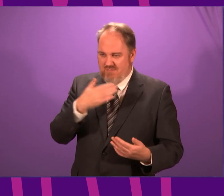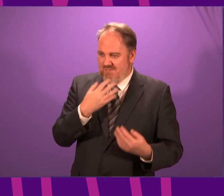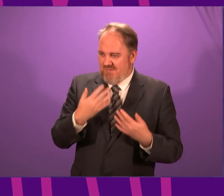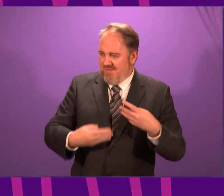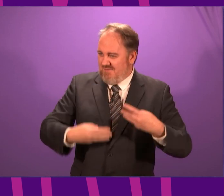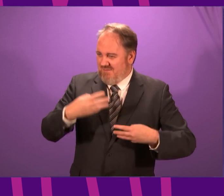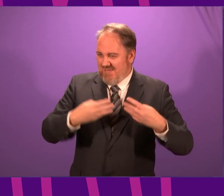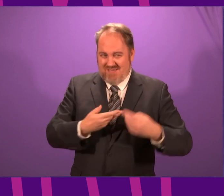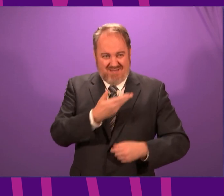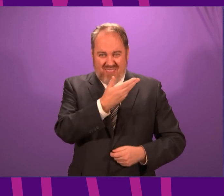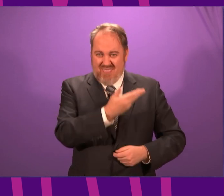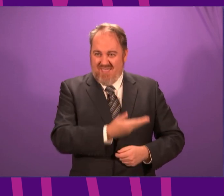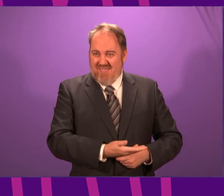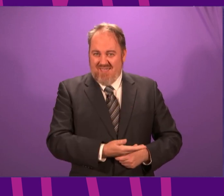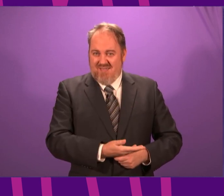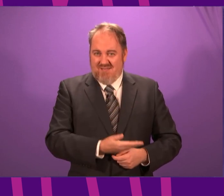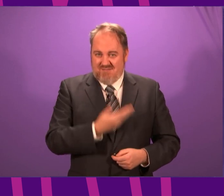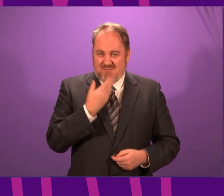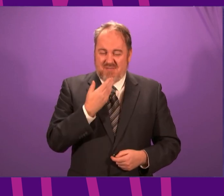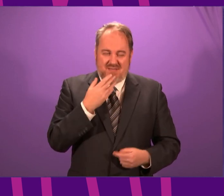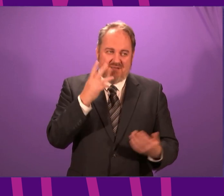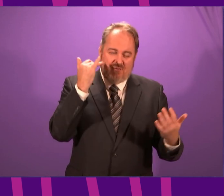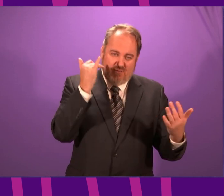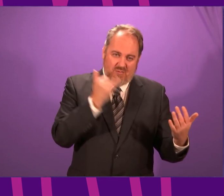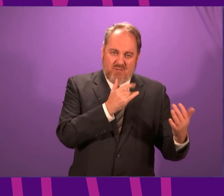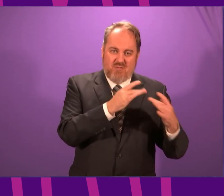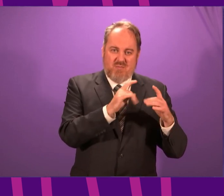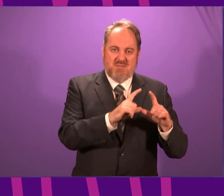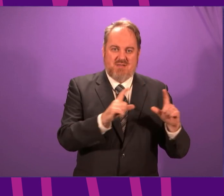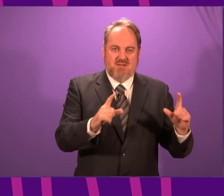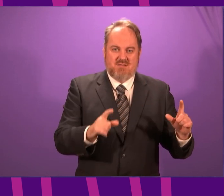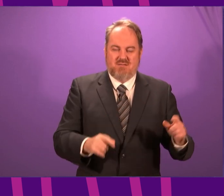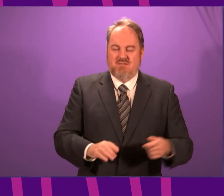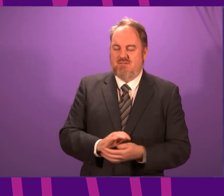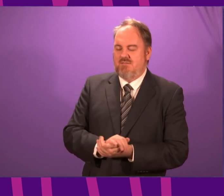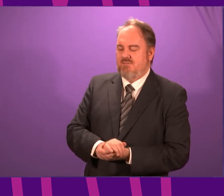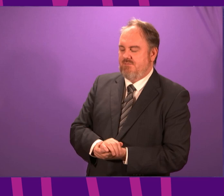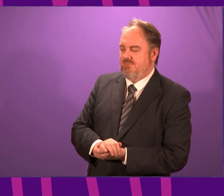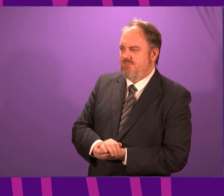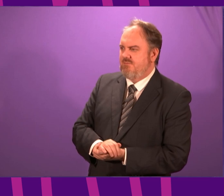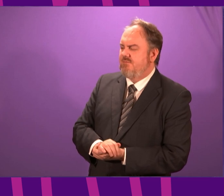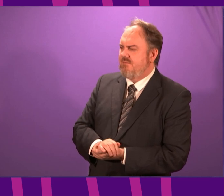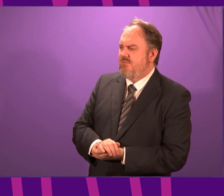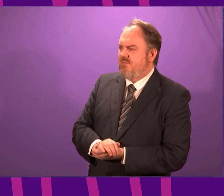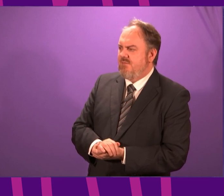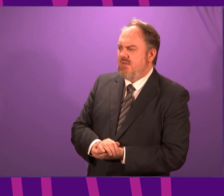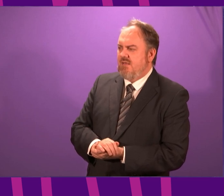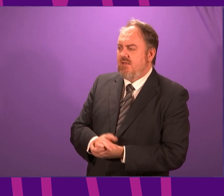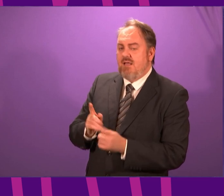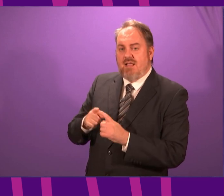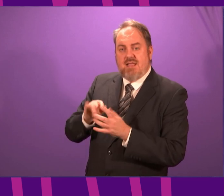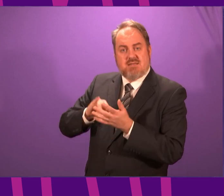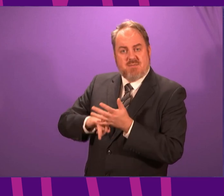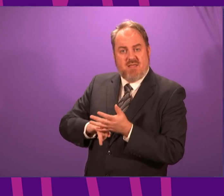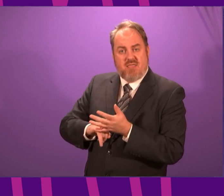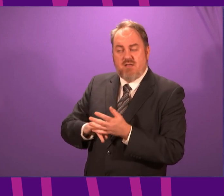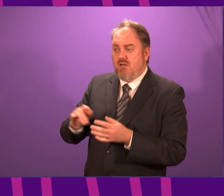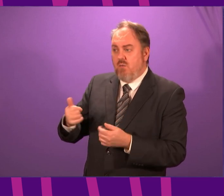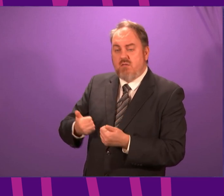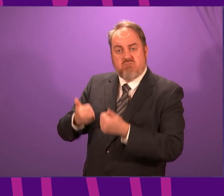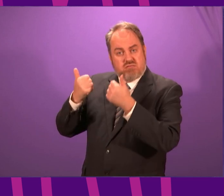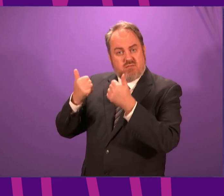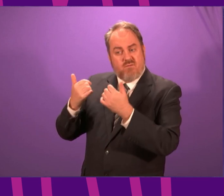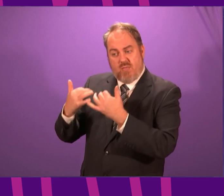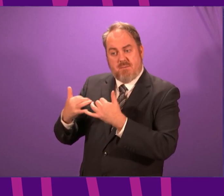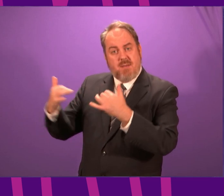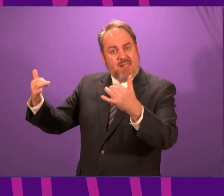this debate will help rectify that. Elaine Smith. Thank you, Presiding Officer, and maybe that will help for the public to